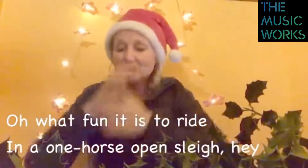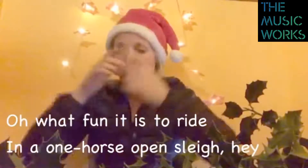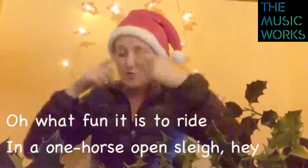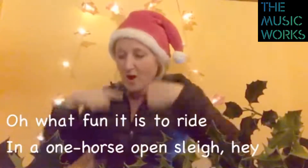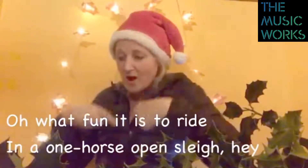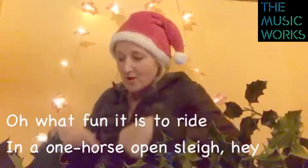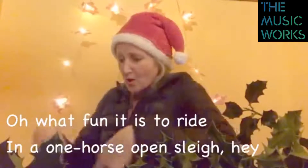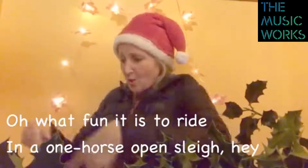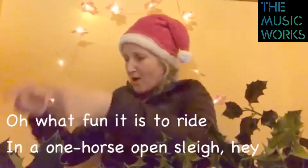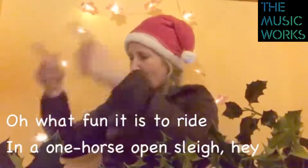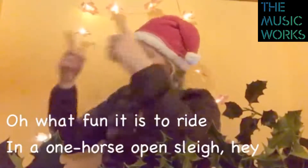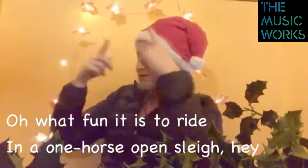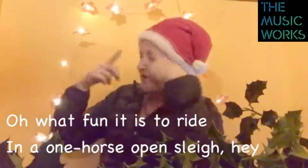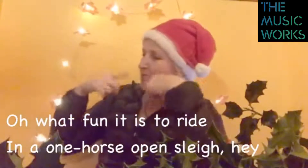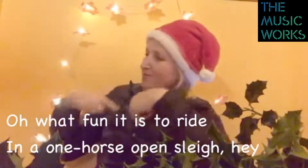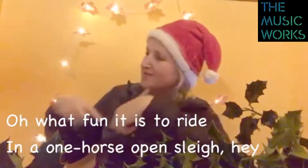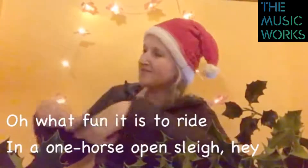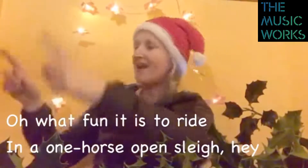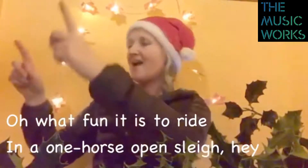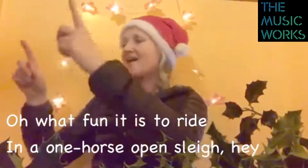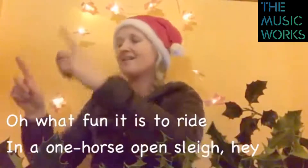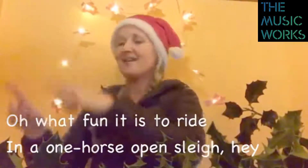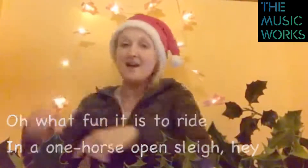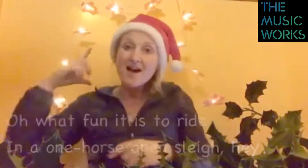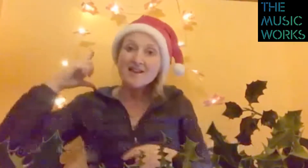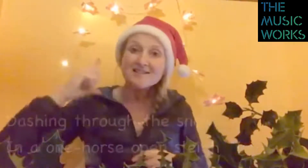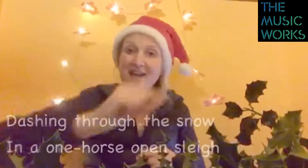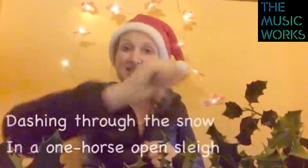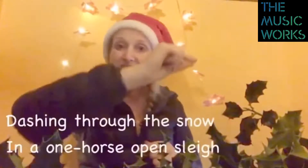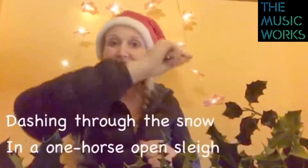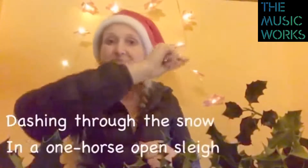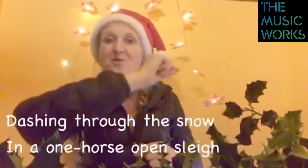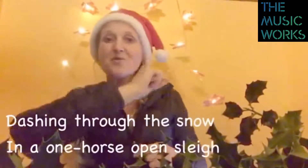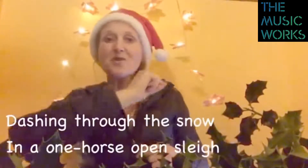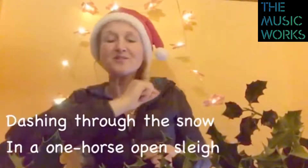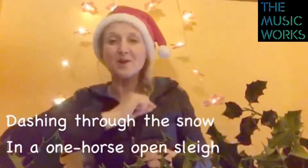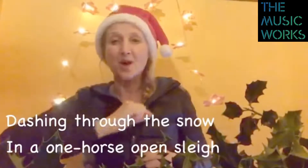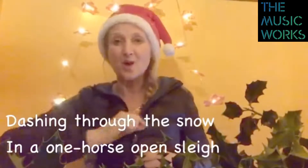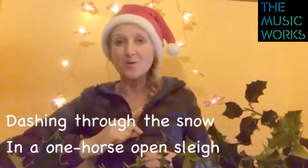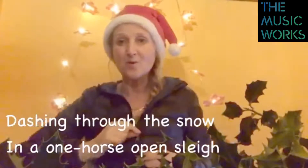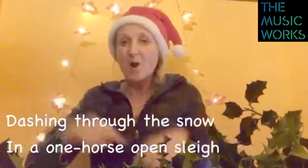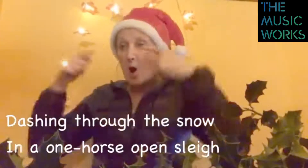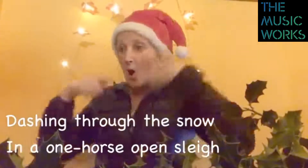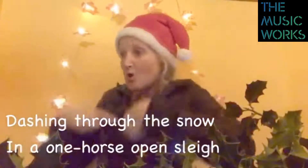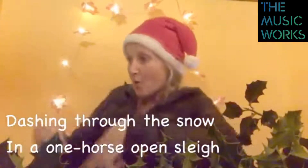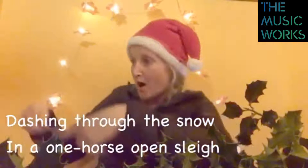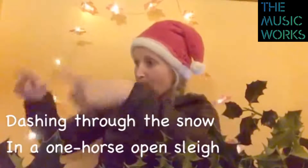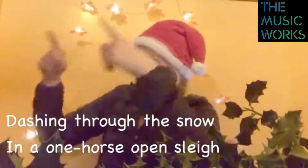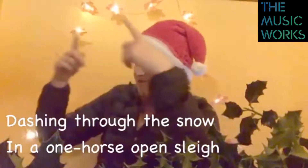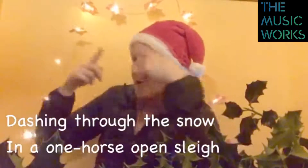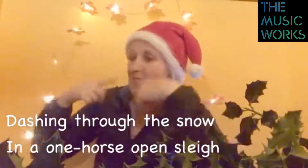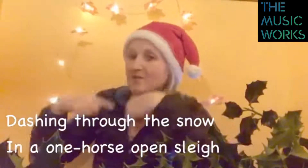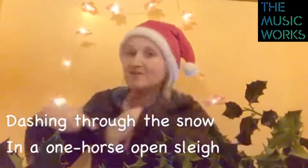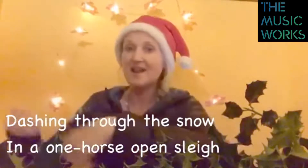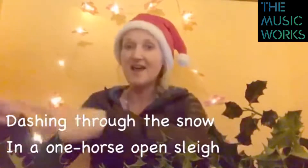to ride on a one-horse open sleigh. Dashing through the snow on a one-horse open